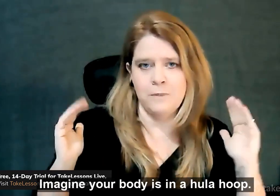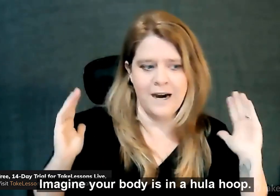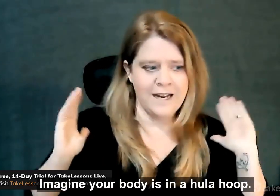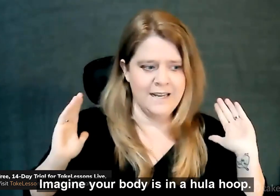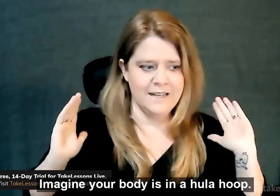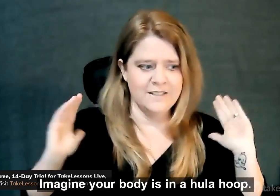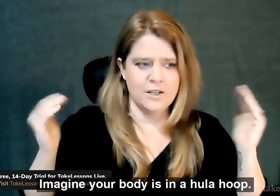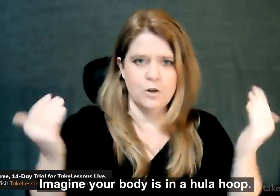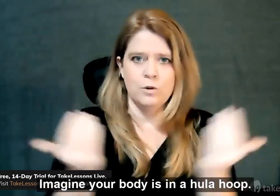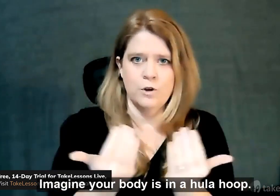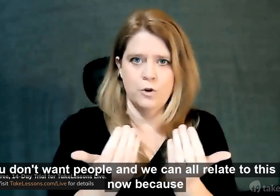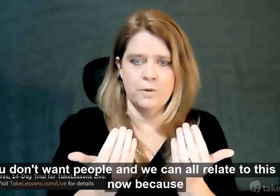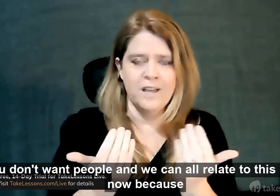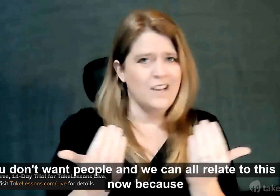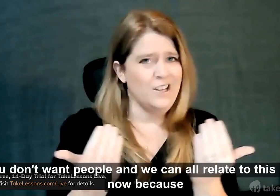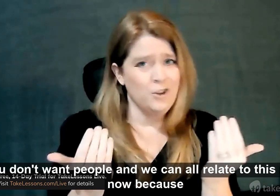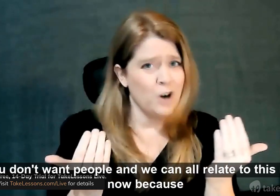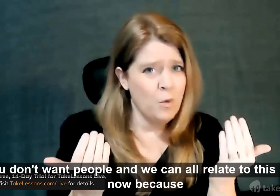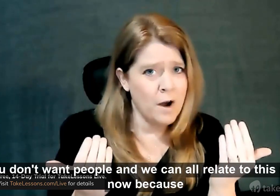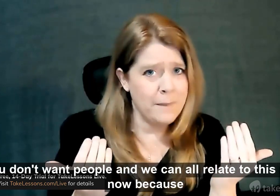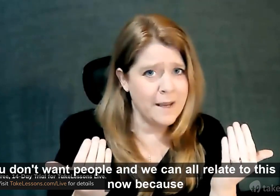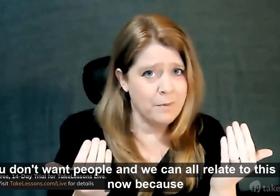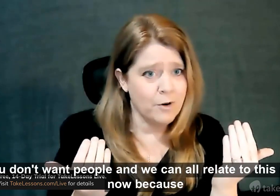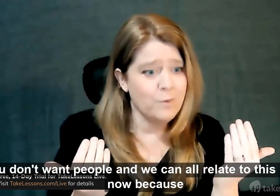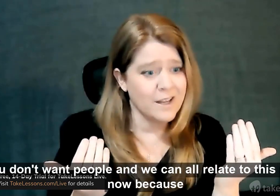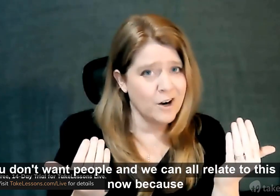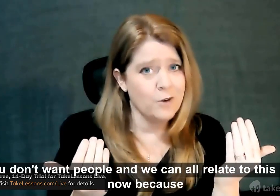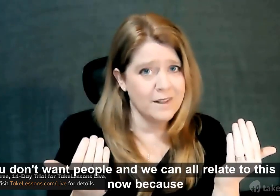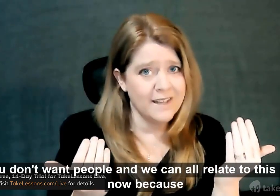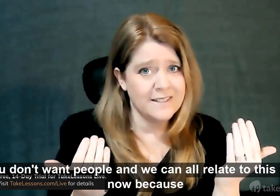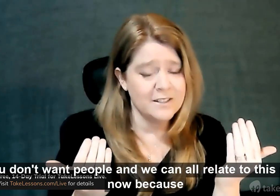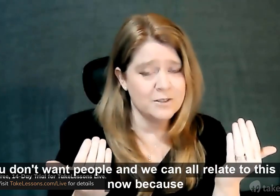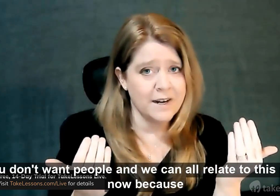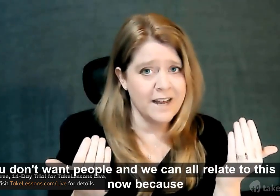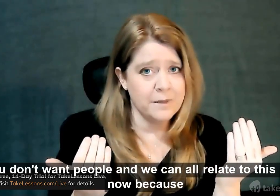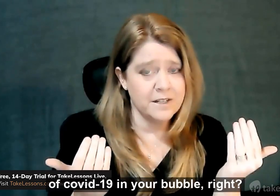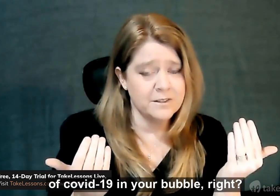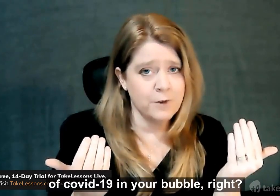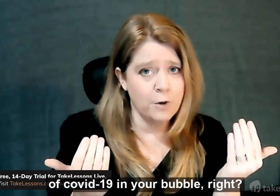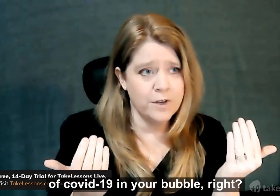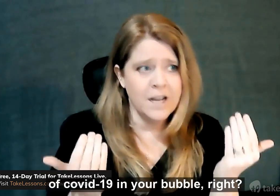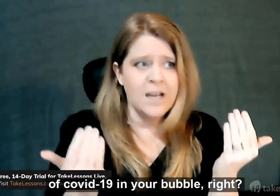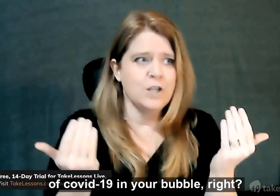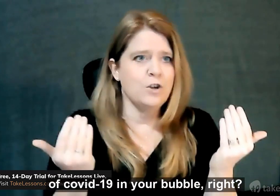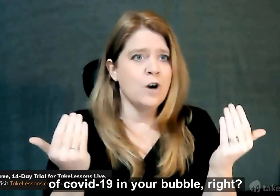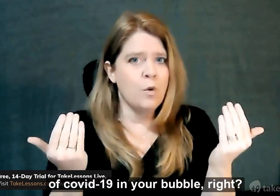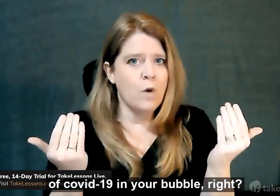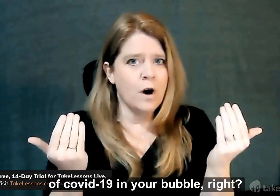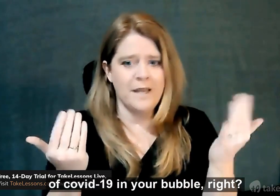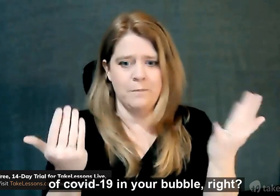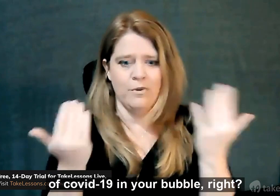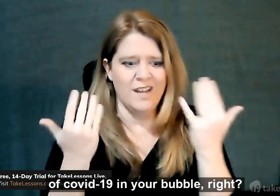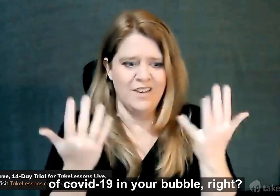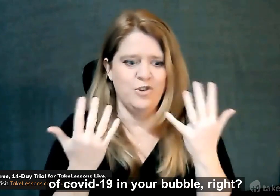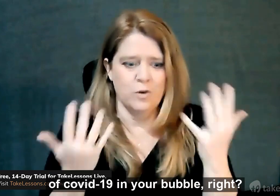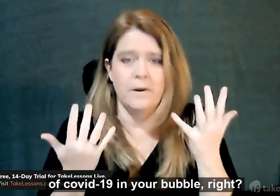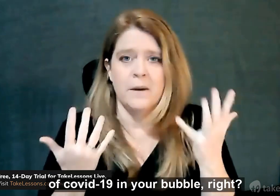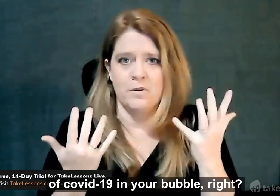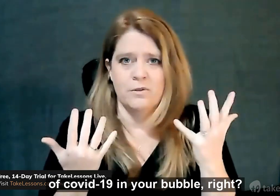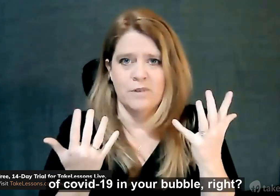body is in a hula hoop. You don't want people, and we can all relate to this right now because of COVID, you don't want people in your bubble, right? You